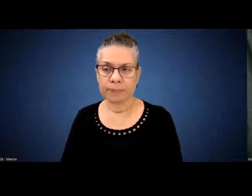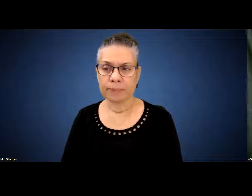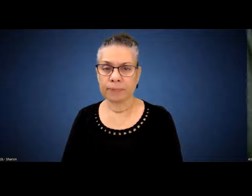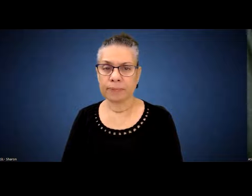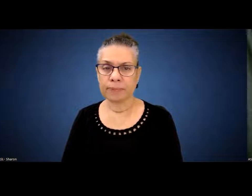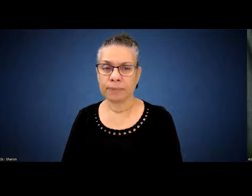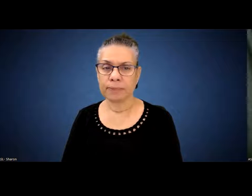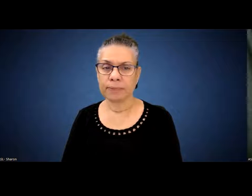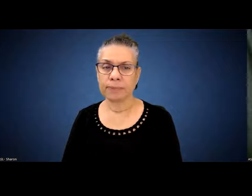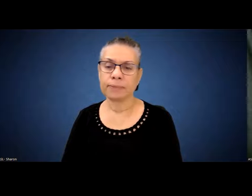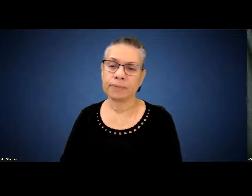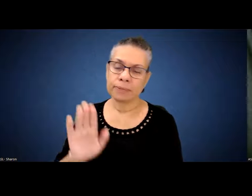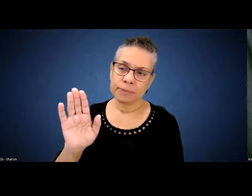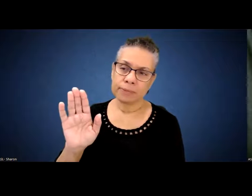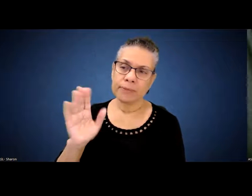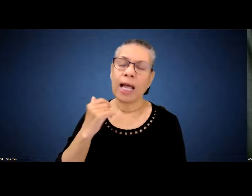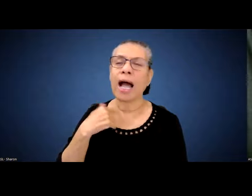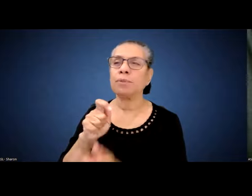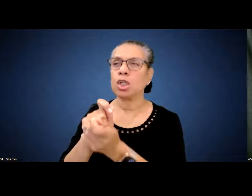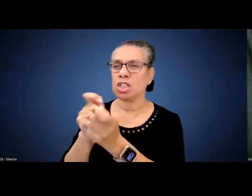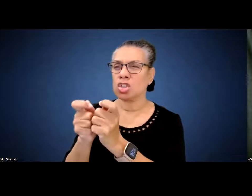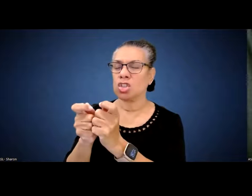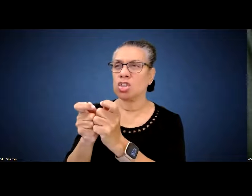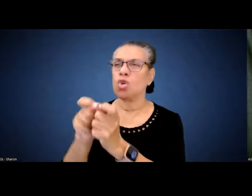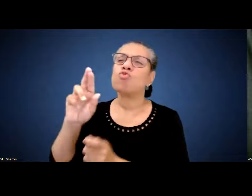So I might just even reframe that to say,